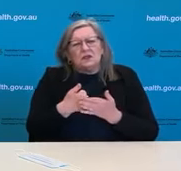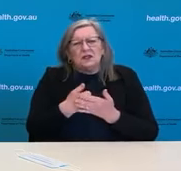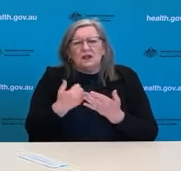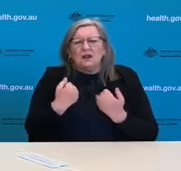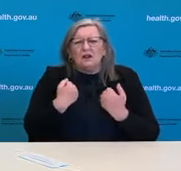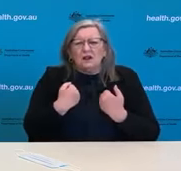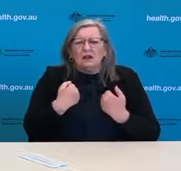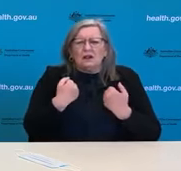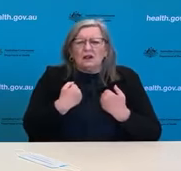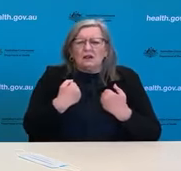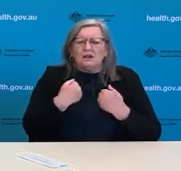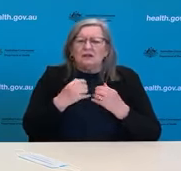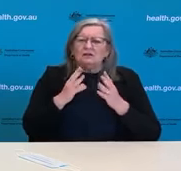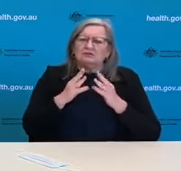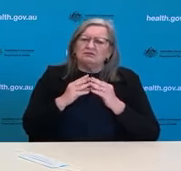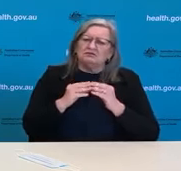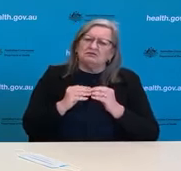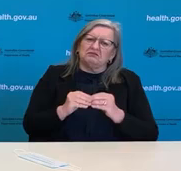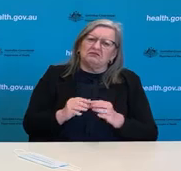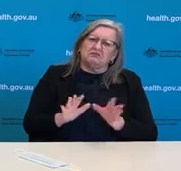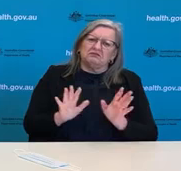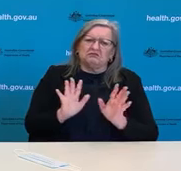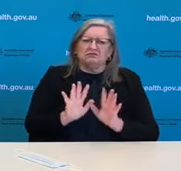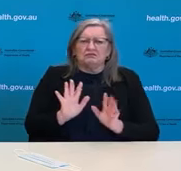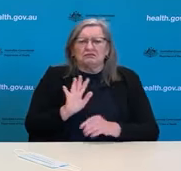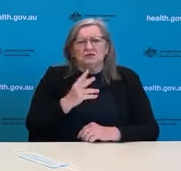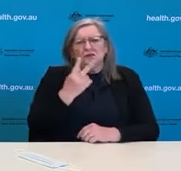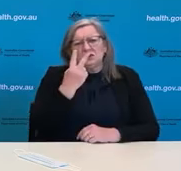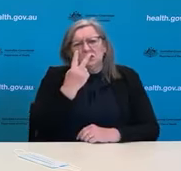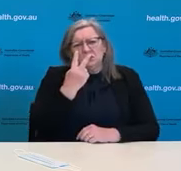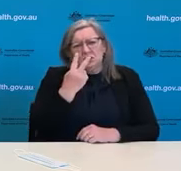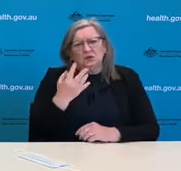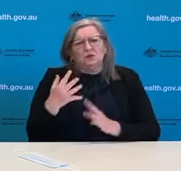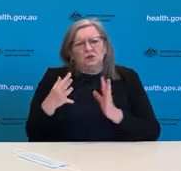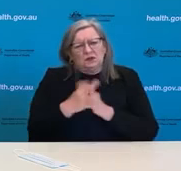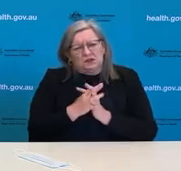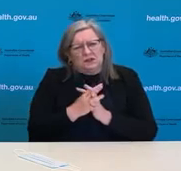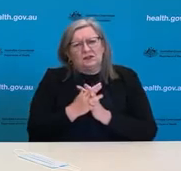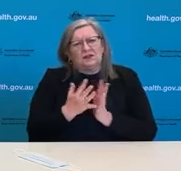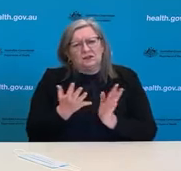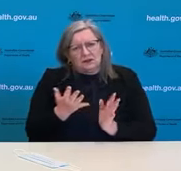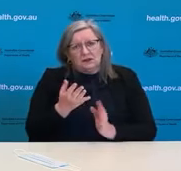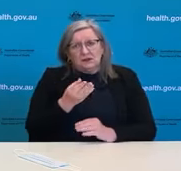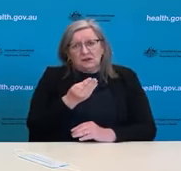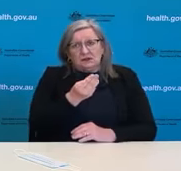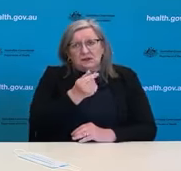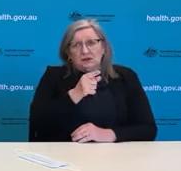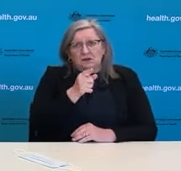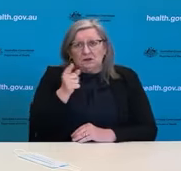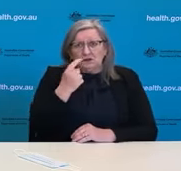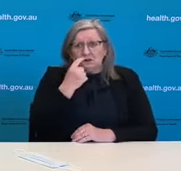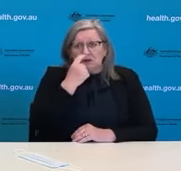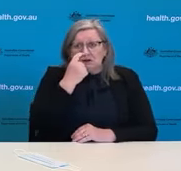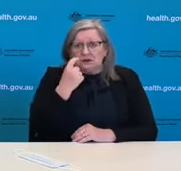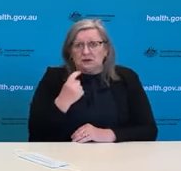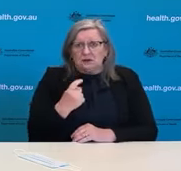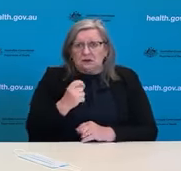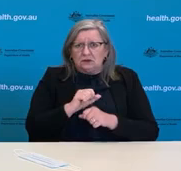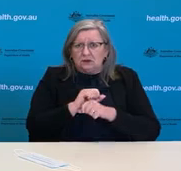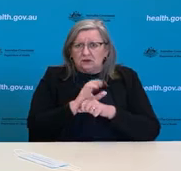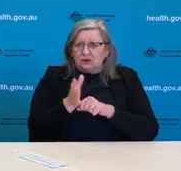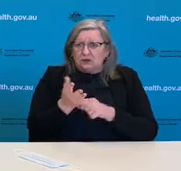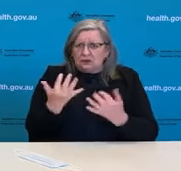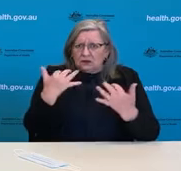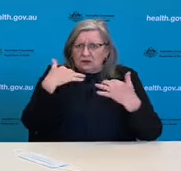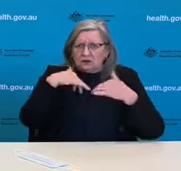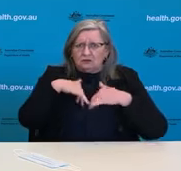within 2 weeks of the initial infection. Some people with more severe disease may have symptoms which last